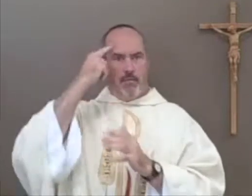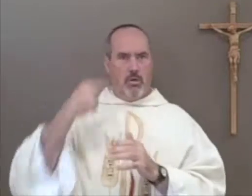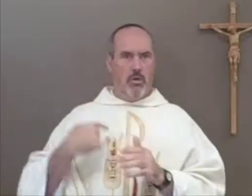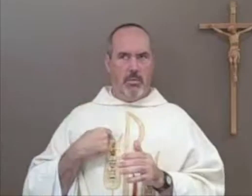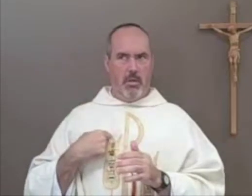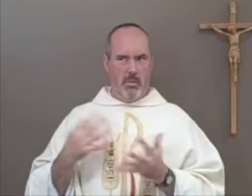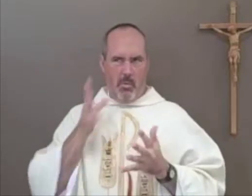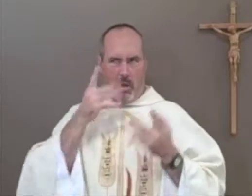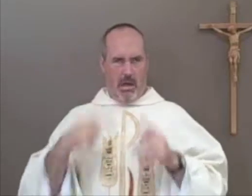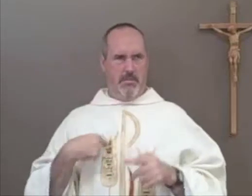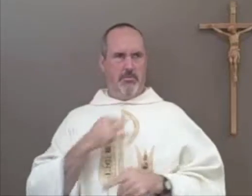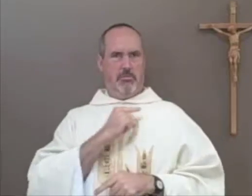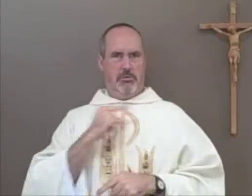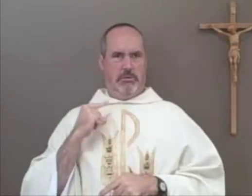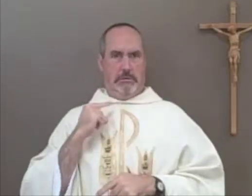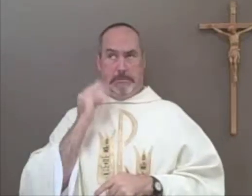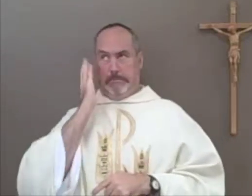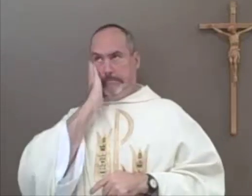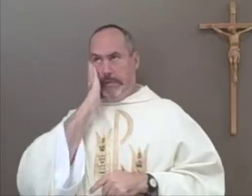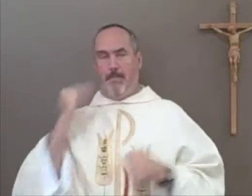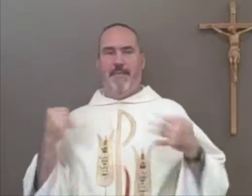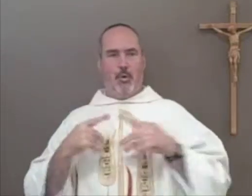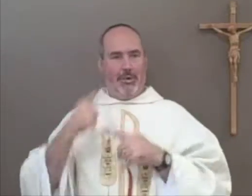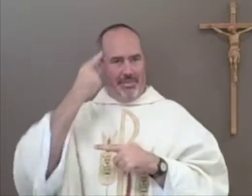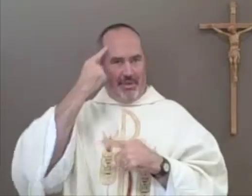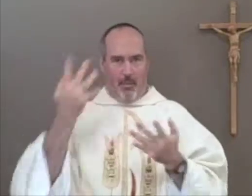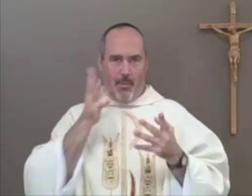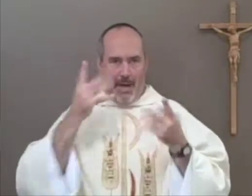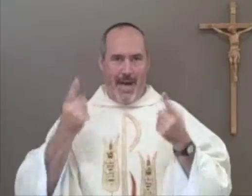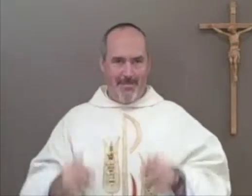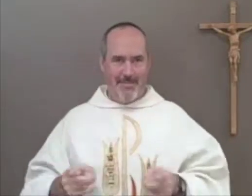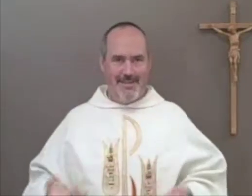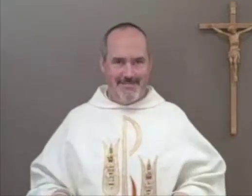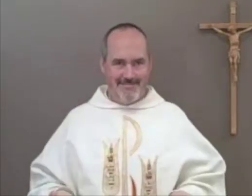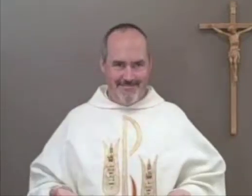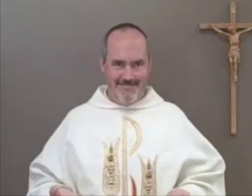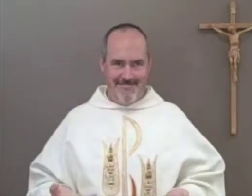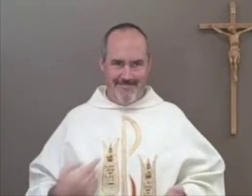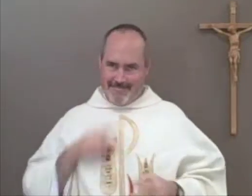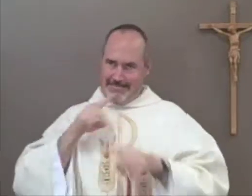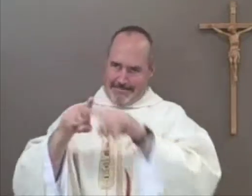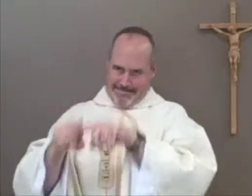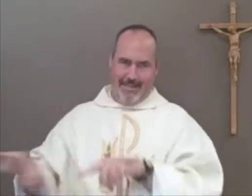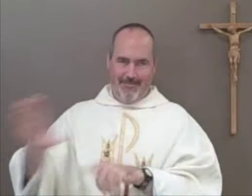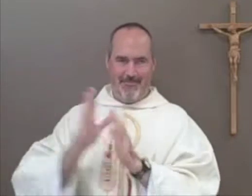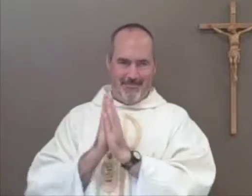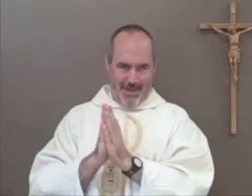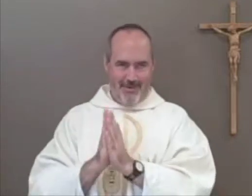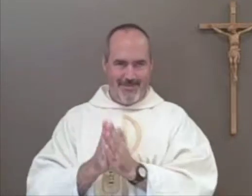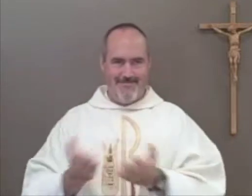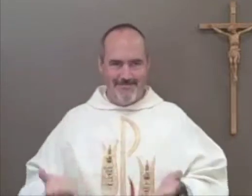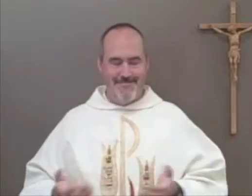If people didn't pray for me, I fear to think what might happen. I depend on their